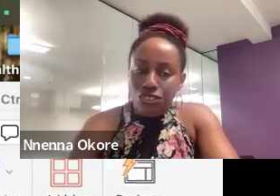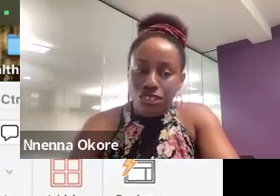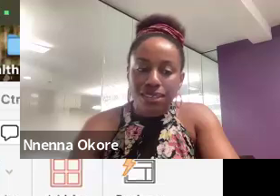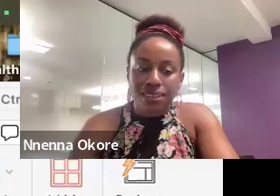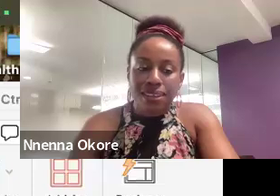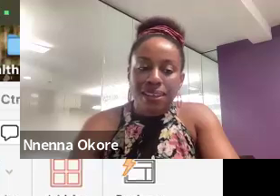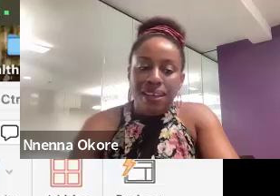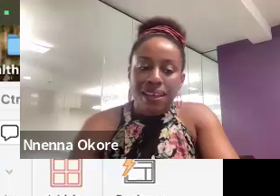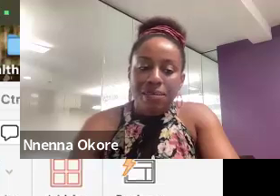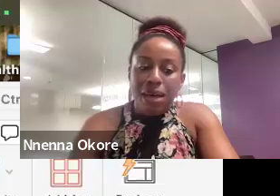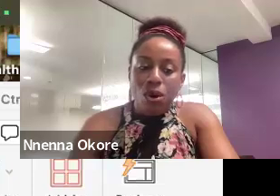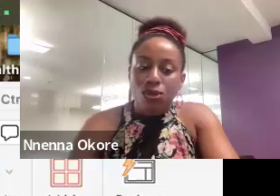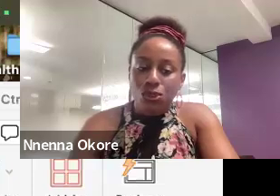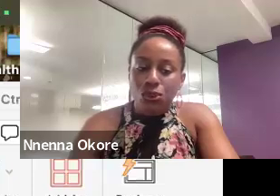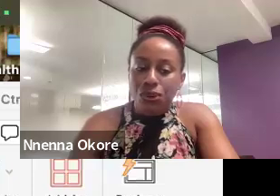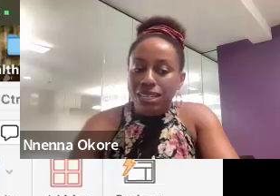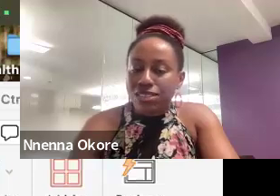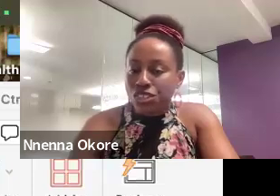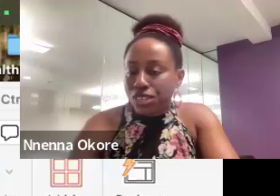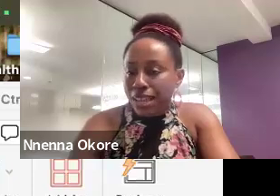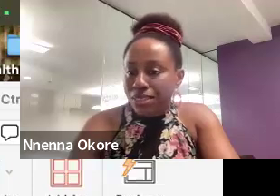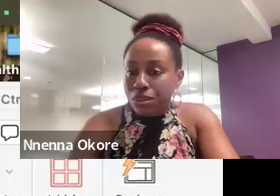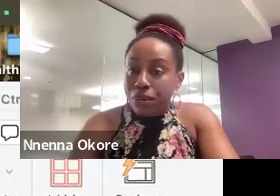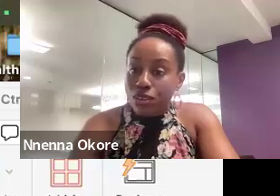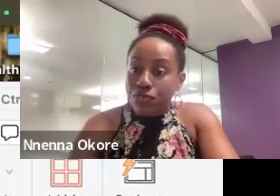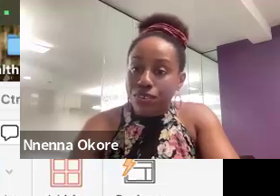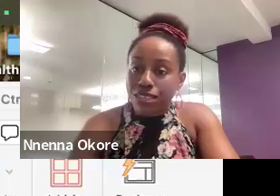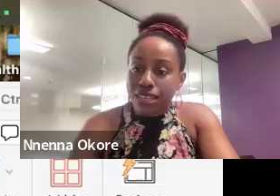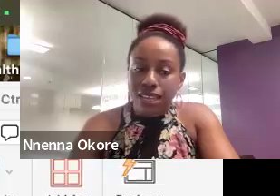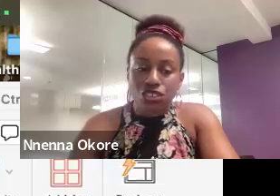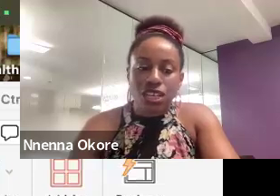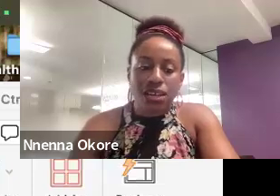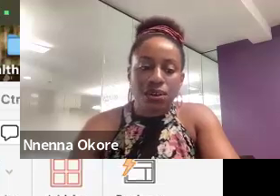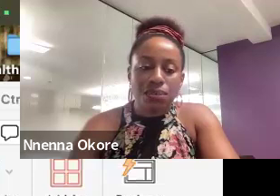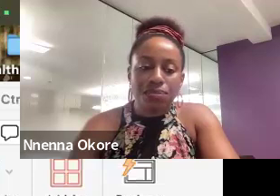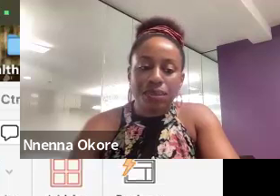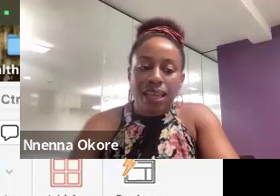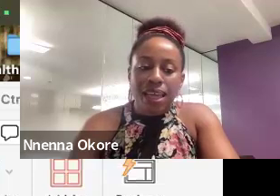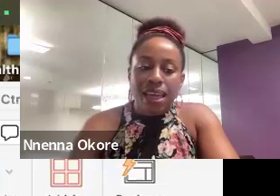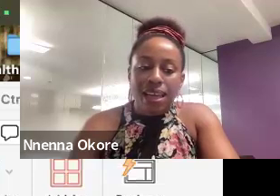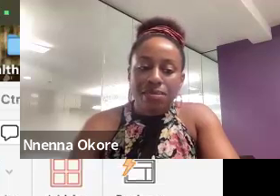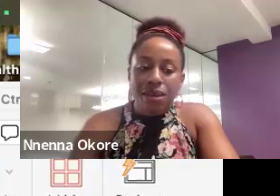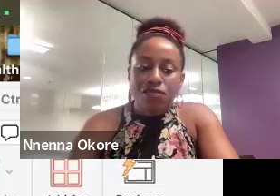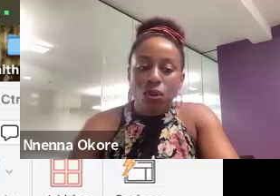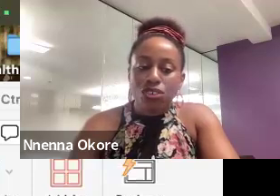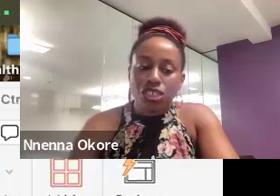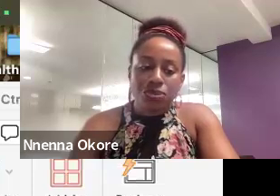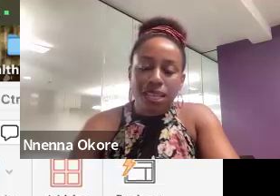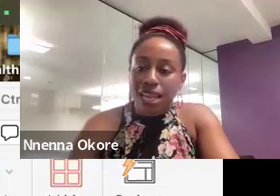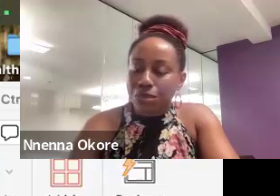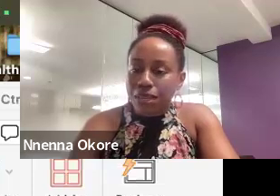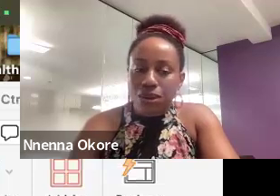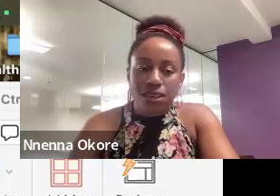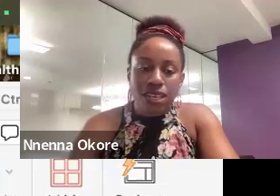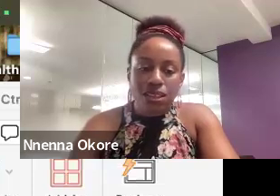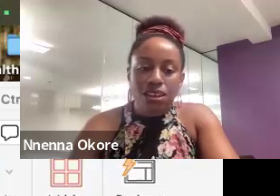creative researcher. I'm also currently teaching at North Park University in Chicago. And my focus